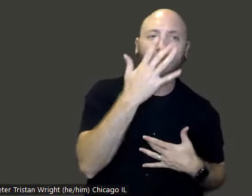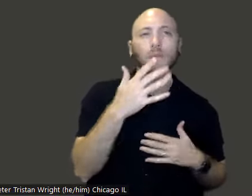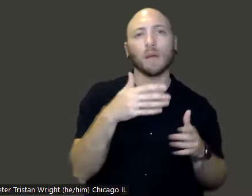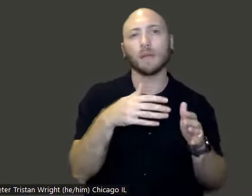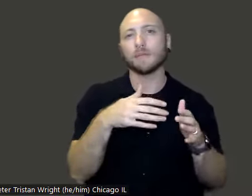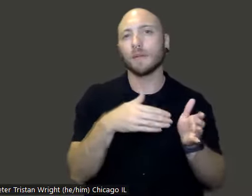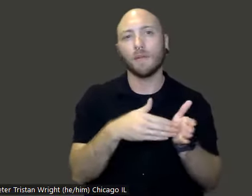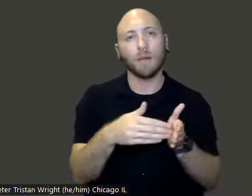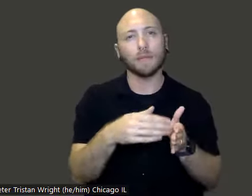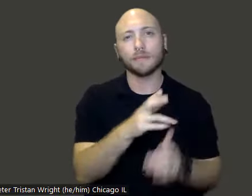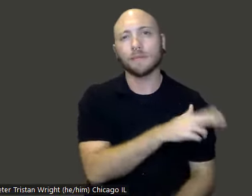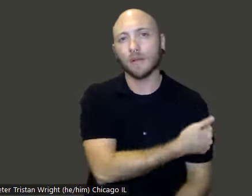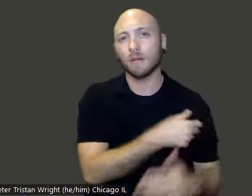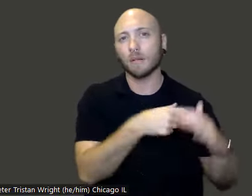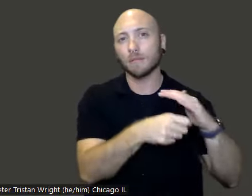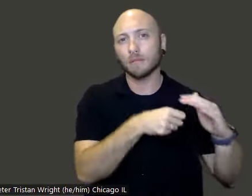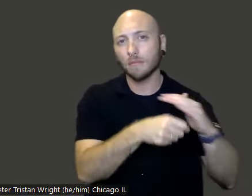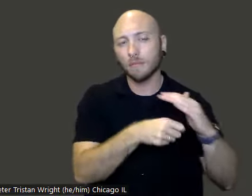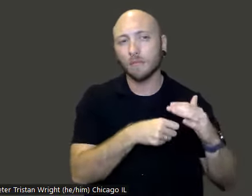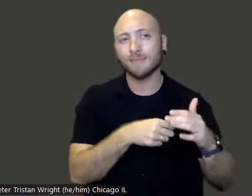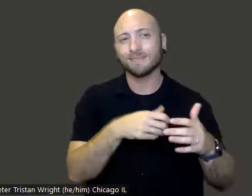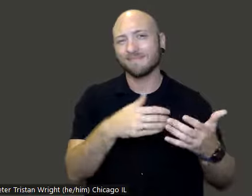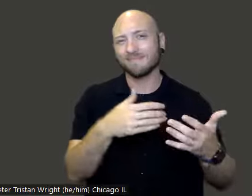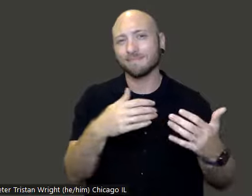hospital, has cancer.